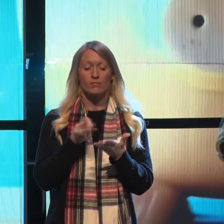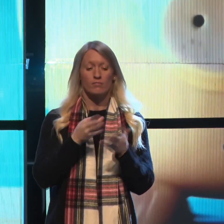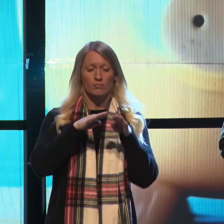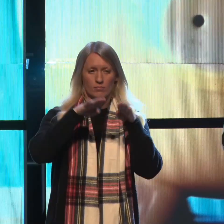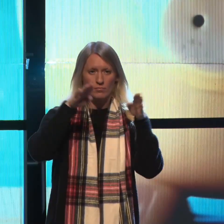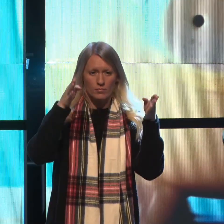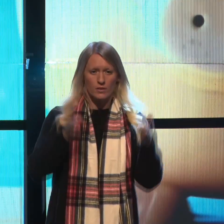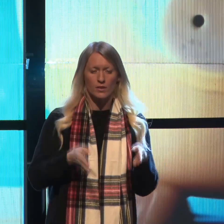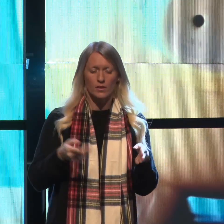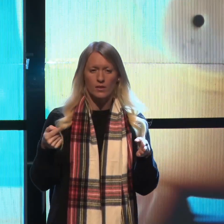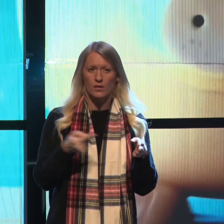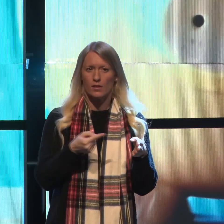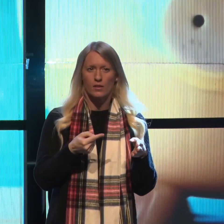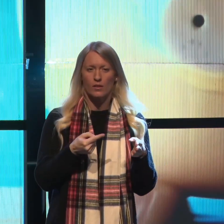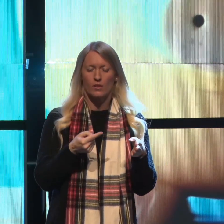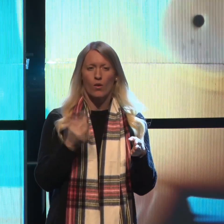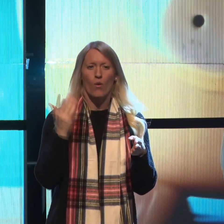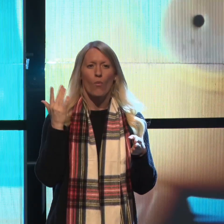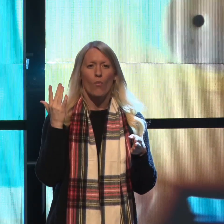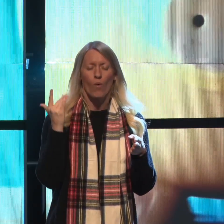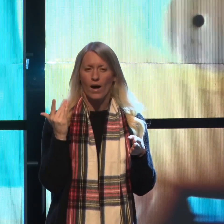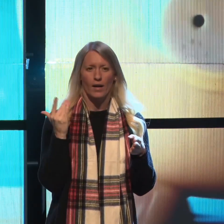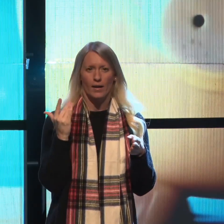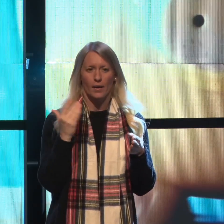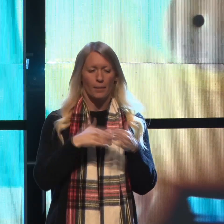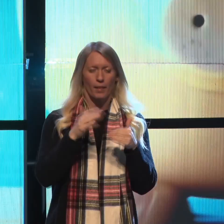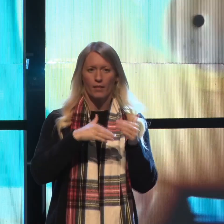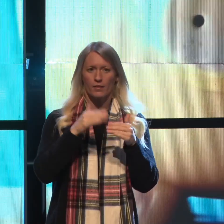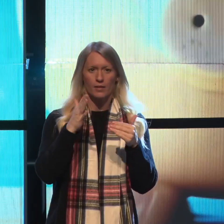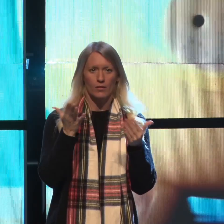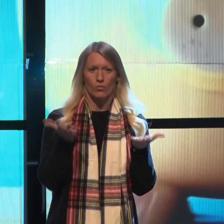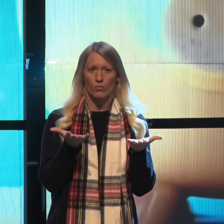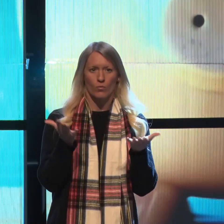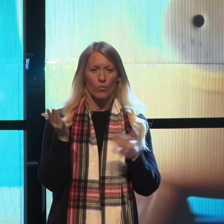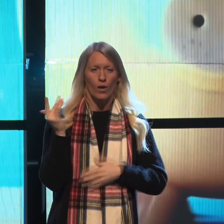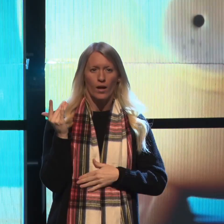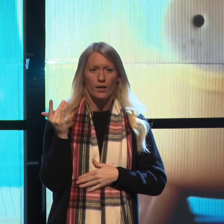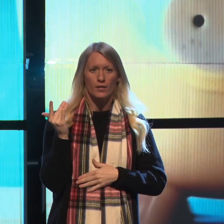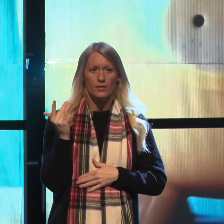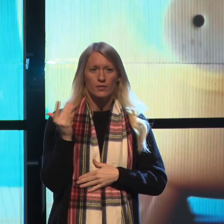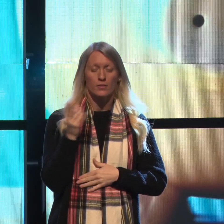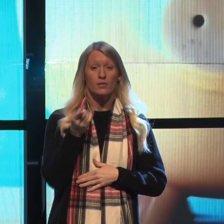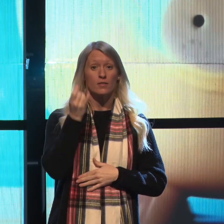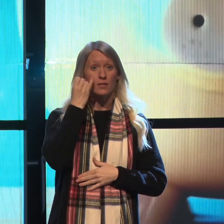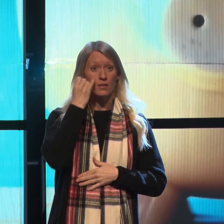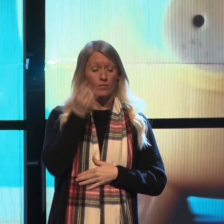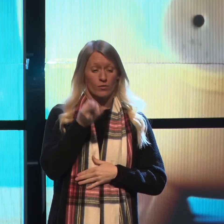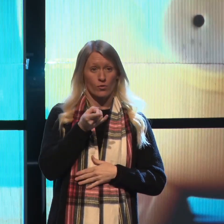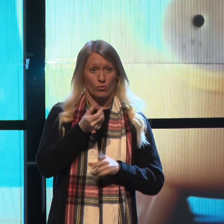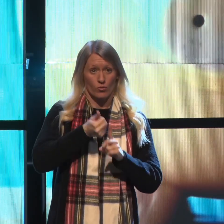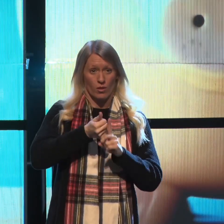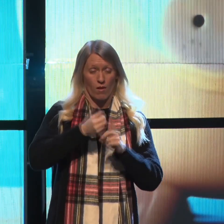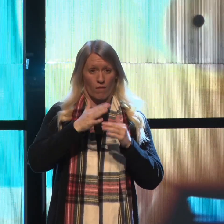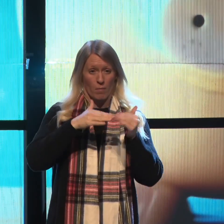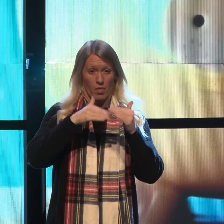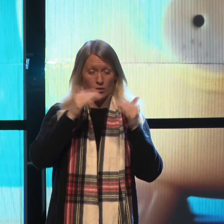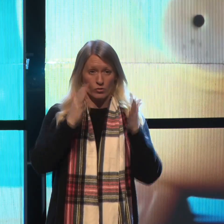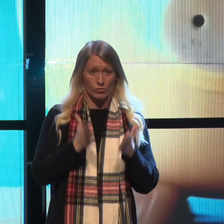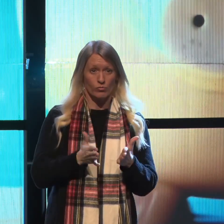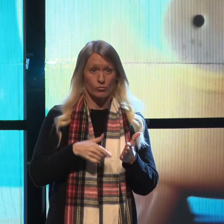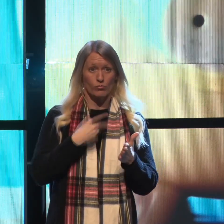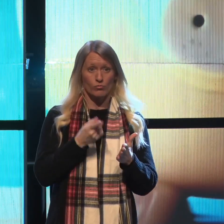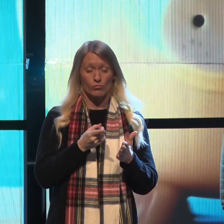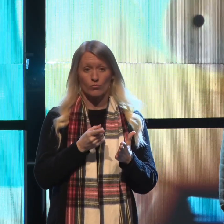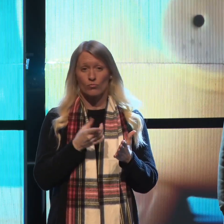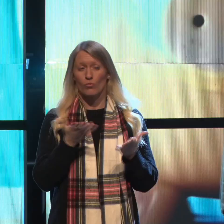more important. Like, why are you building a tower in the first place? Right? If you're a builder, right? If you're in the trades, you're like, well, we're going to put a floor